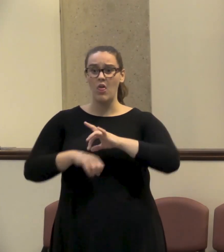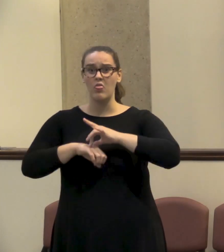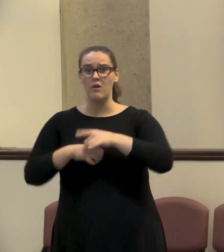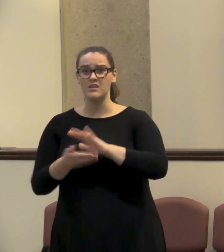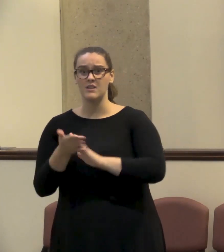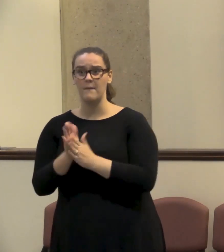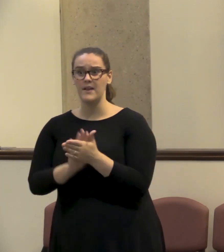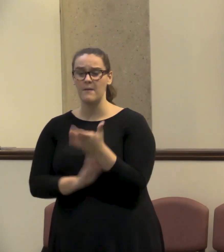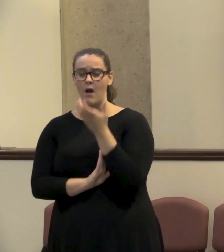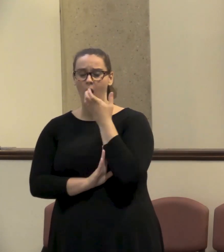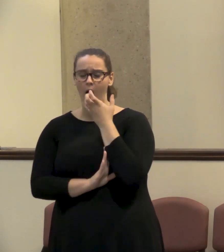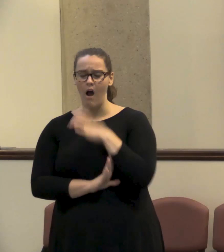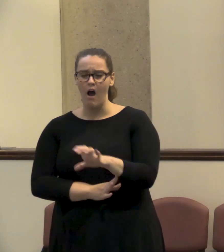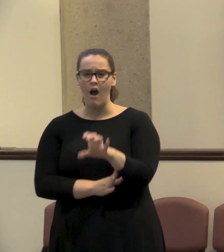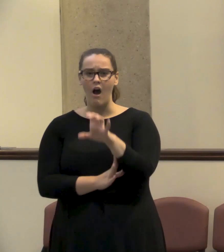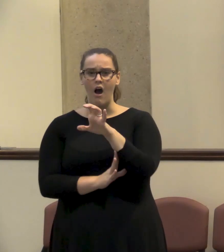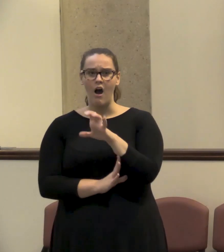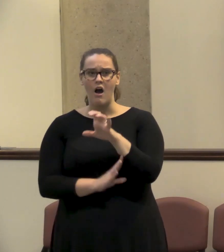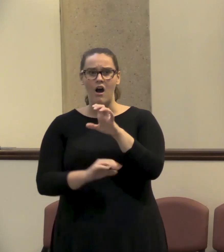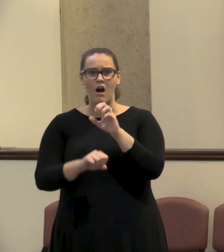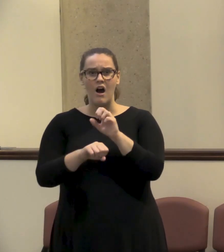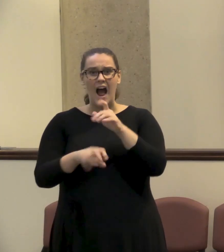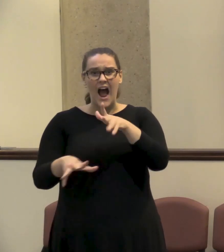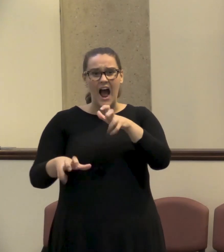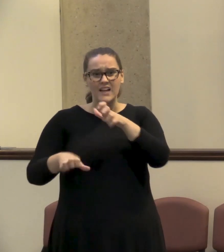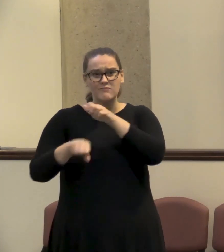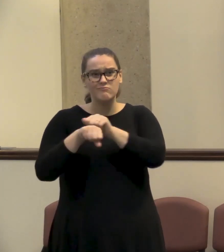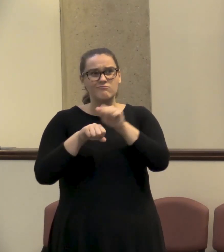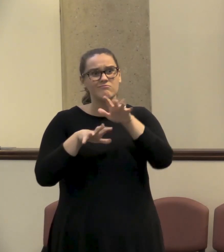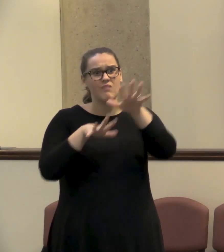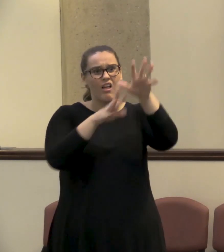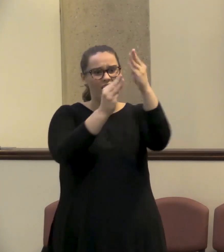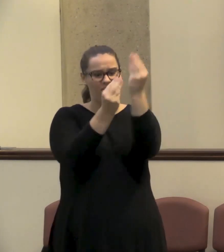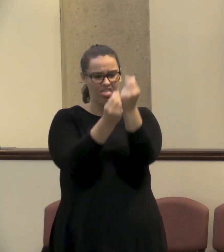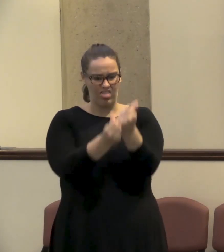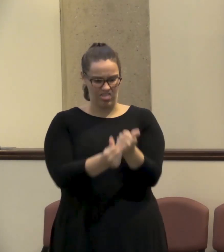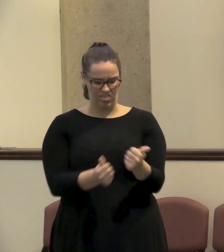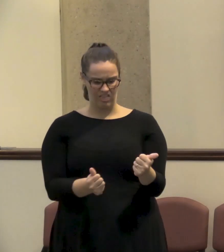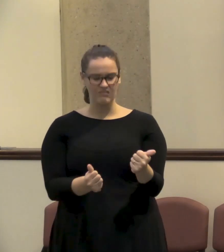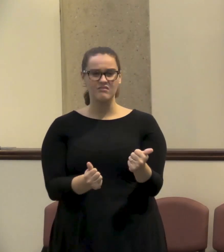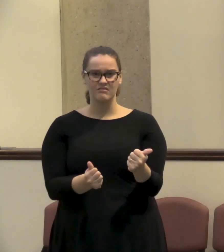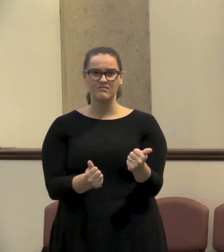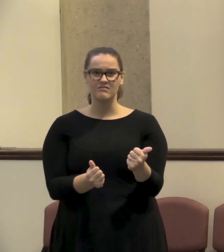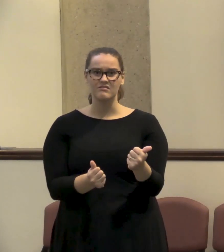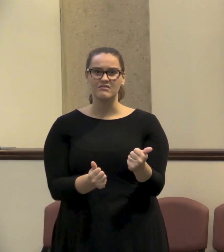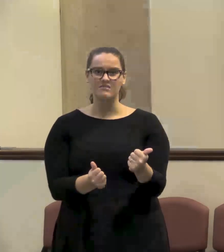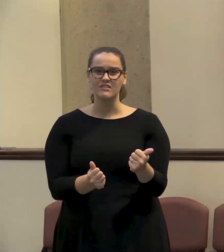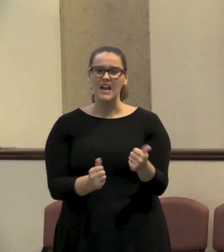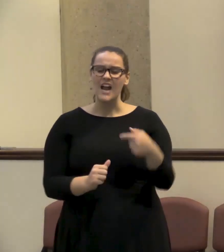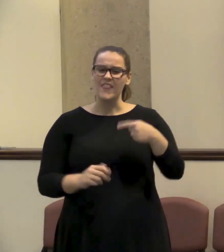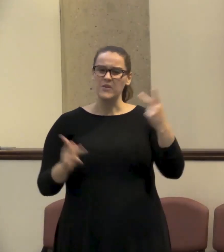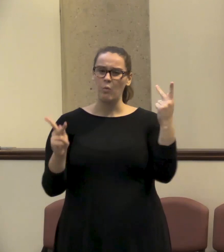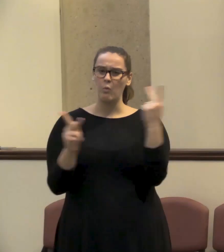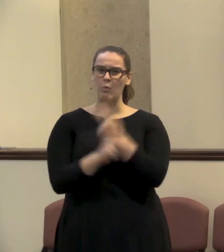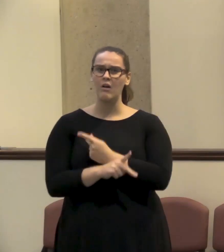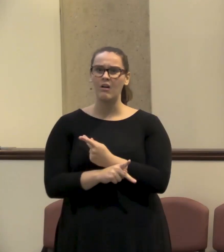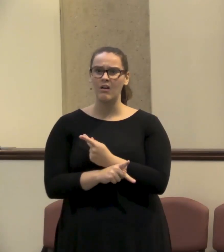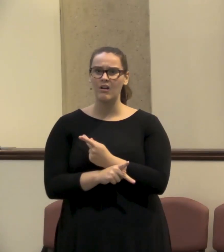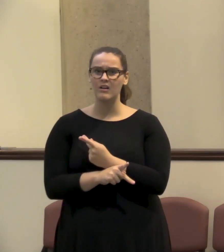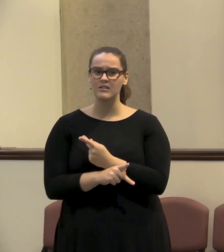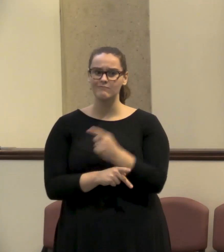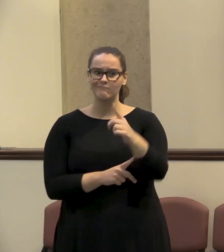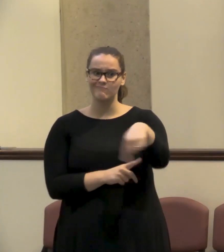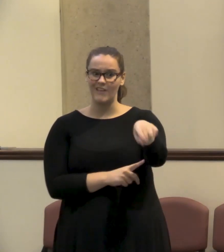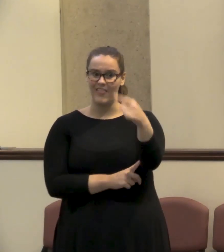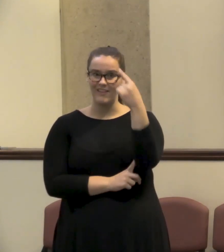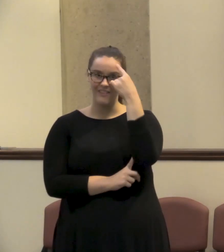faster than they thought. Glaciers are melting faster than they thought. And this is worse than they thought,